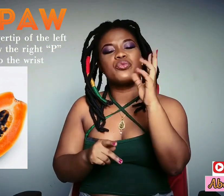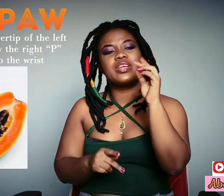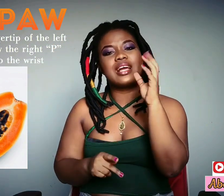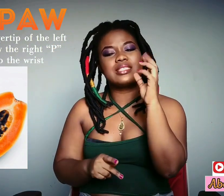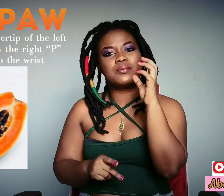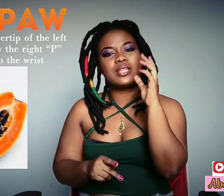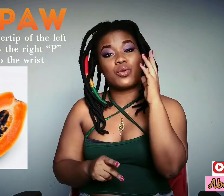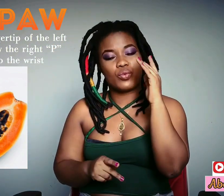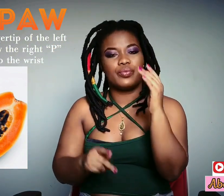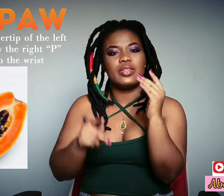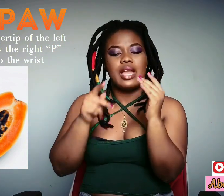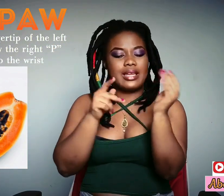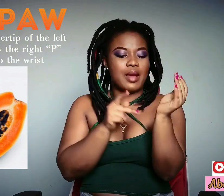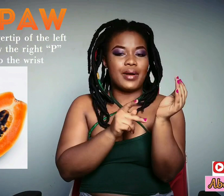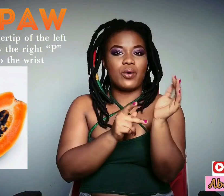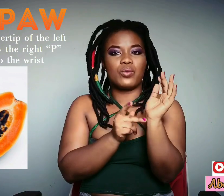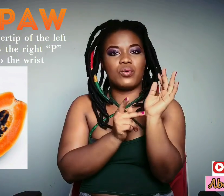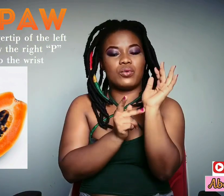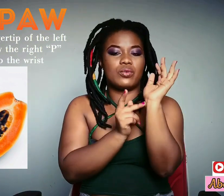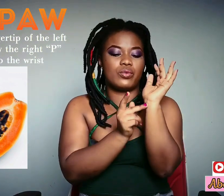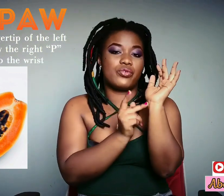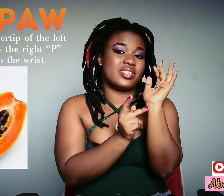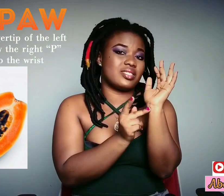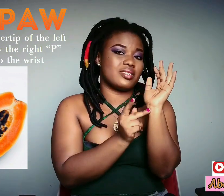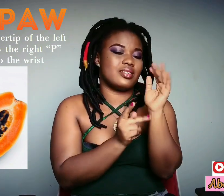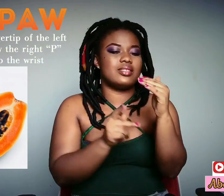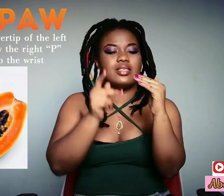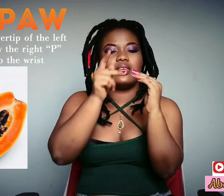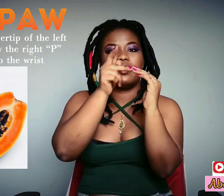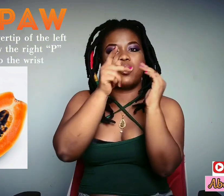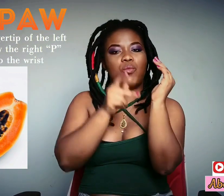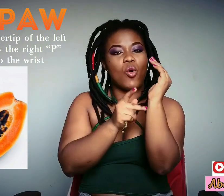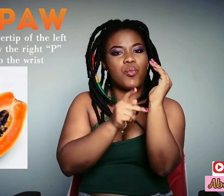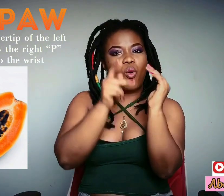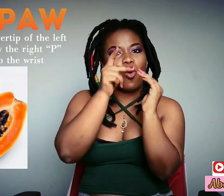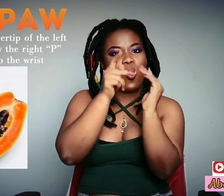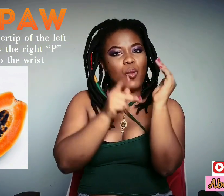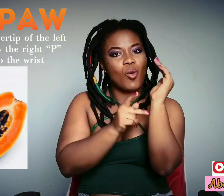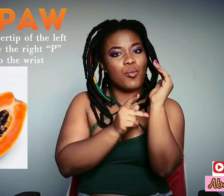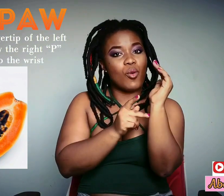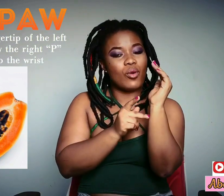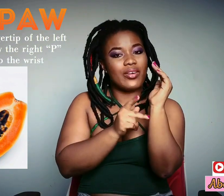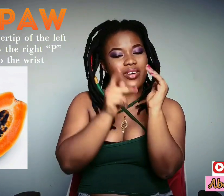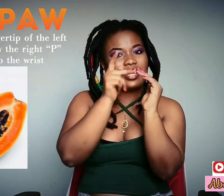benkum no fingertips na no e dey about or wrist into pawpaw